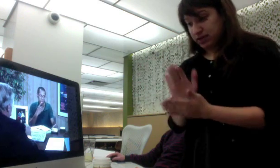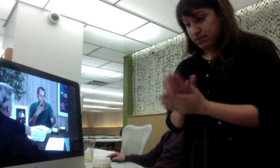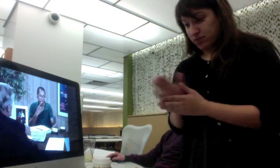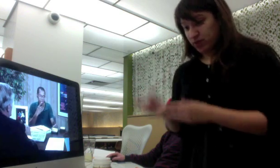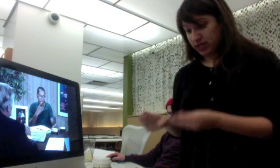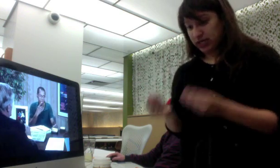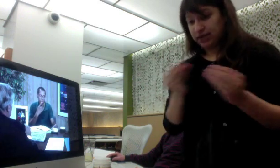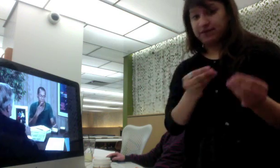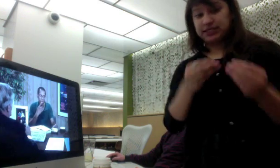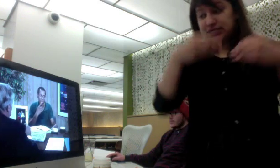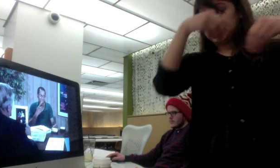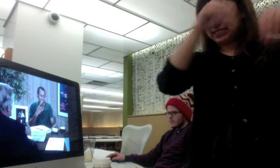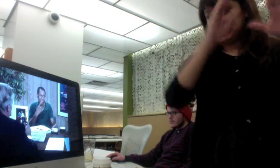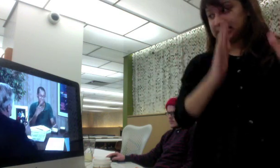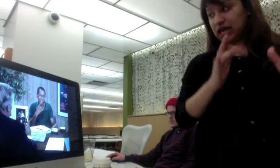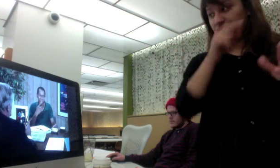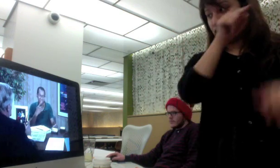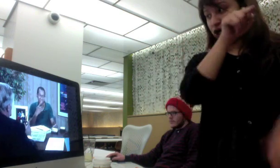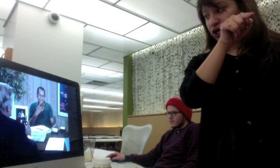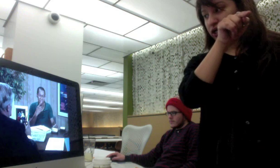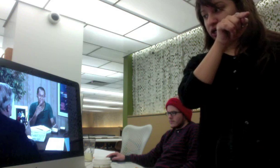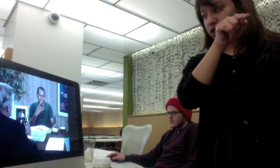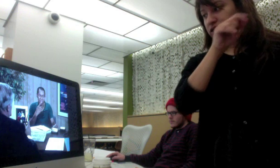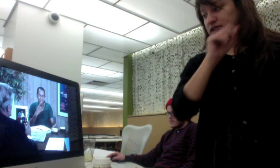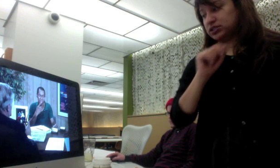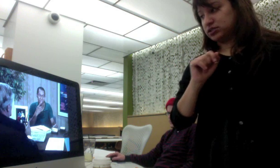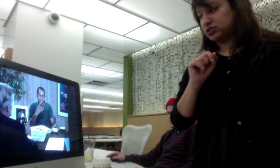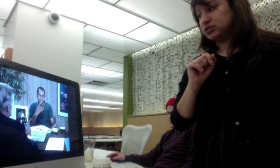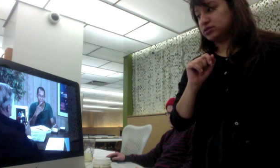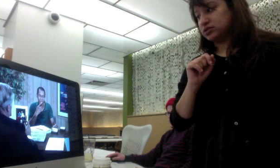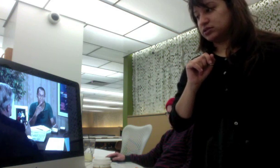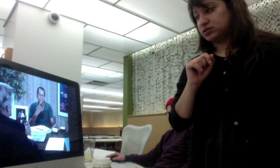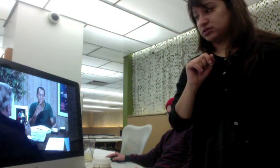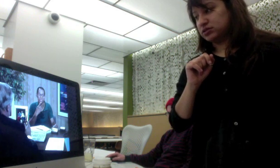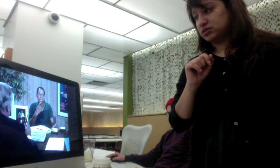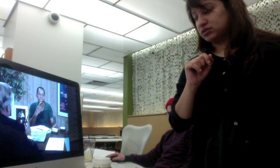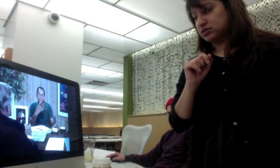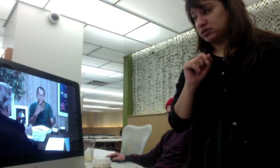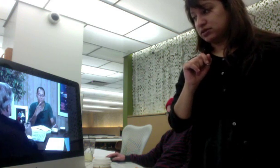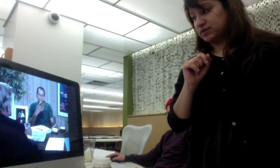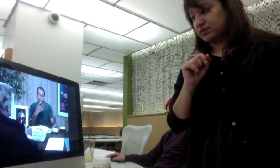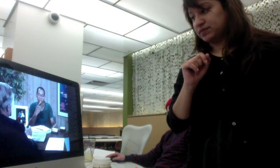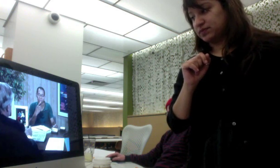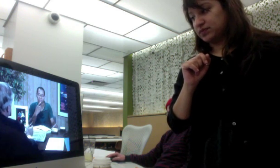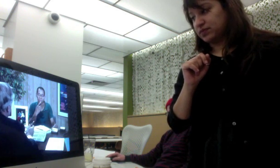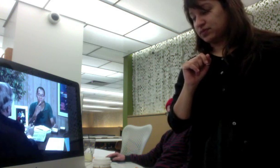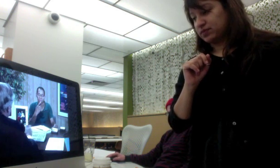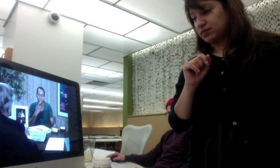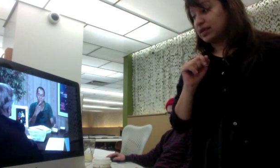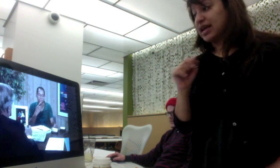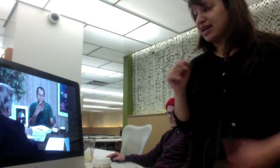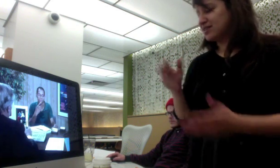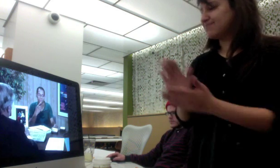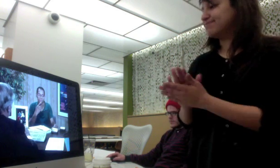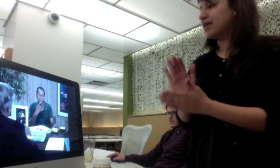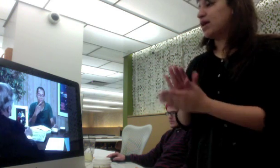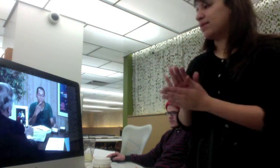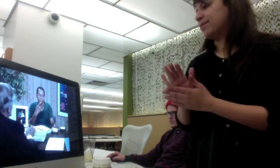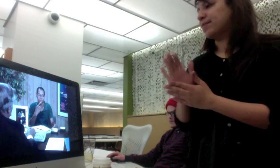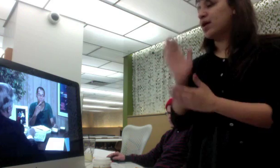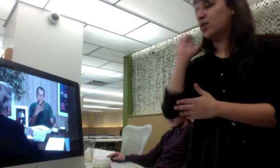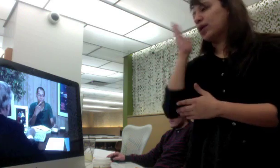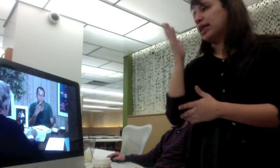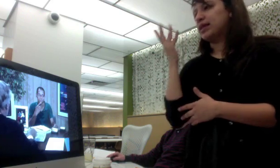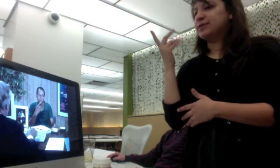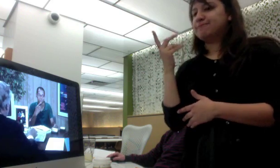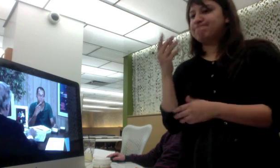it will give the seller a general picture of whether